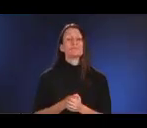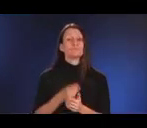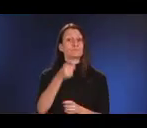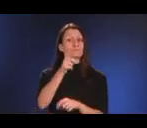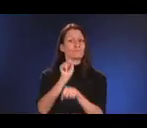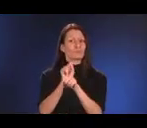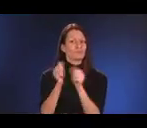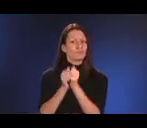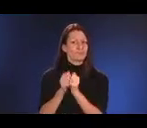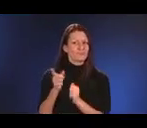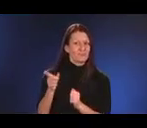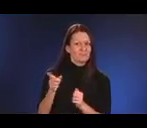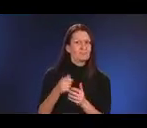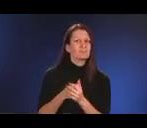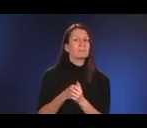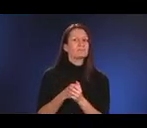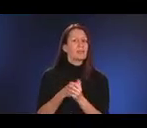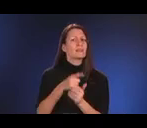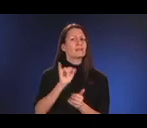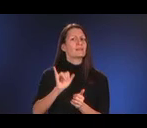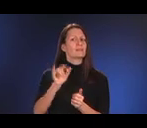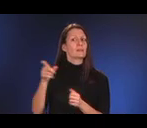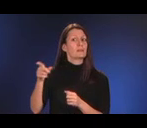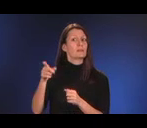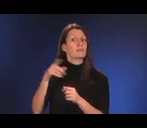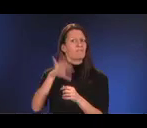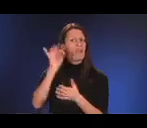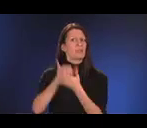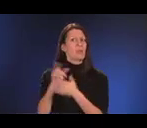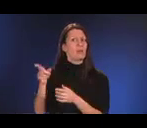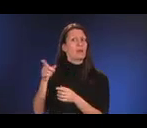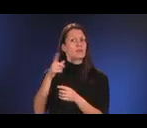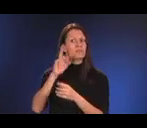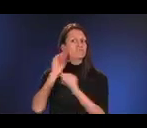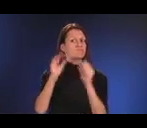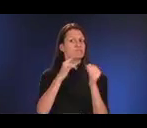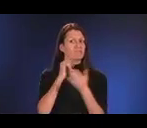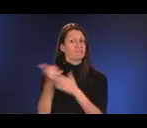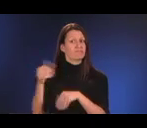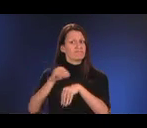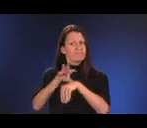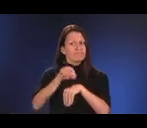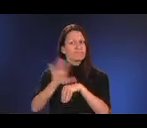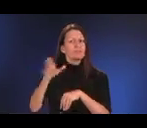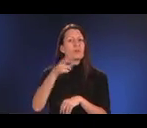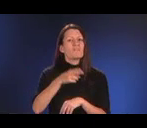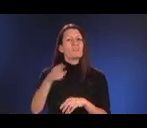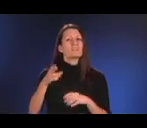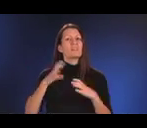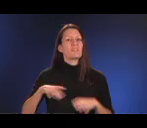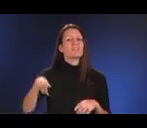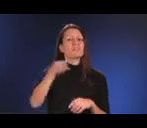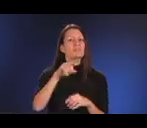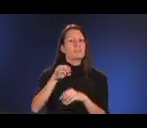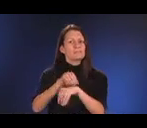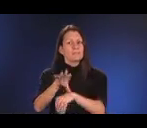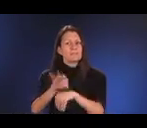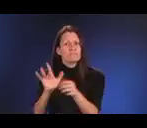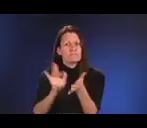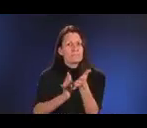You are his coworker. You have heard that he's advising his hard of hearing clients about medications.